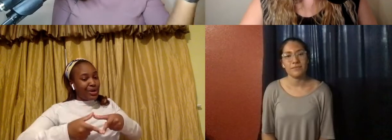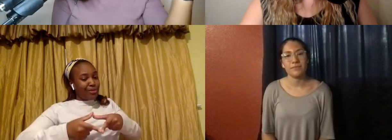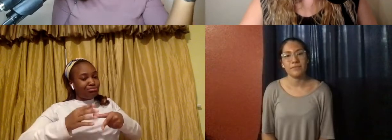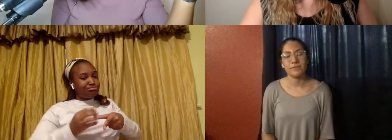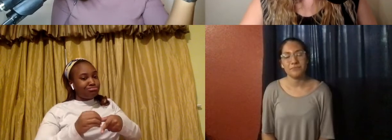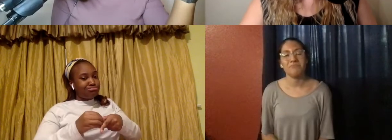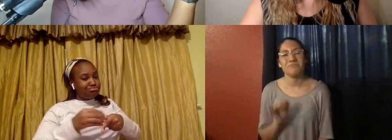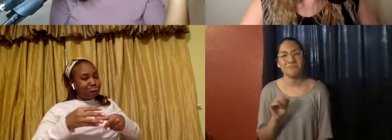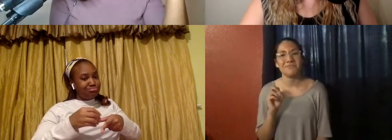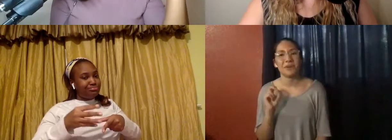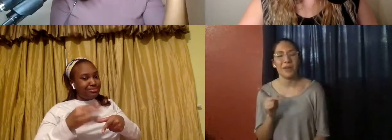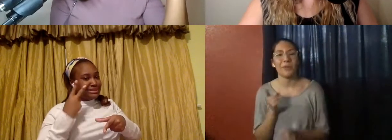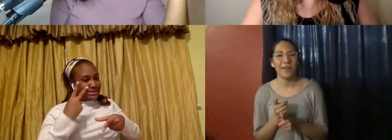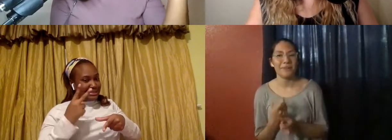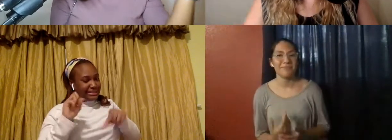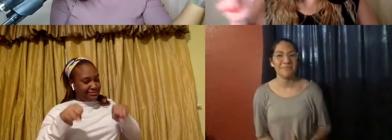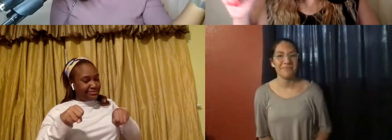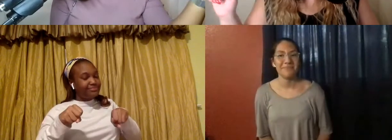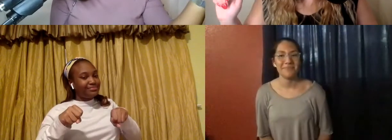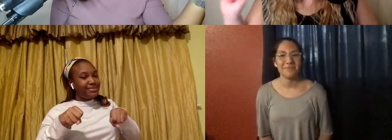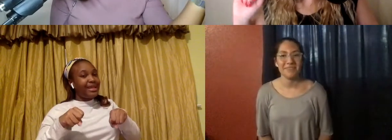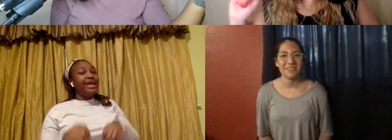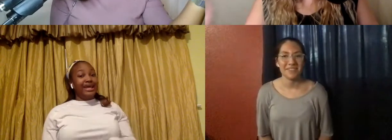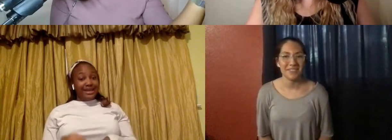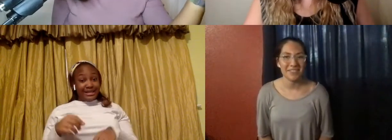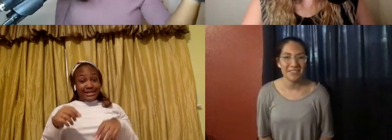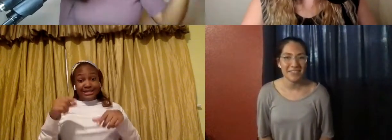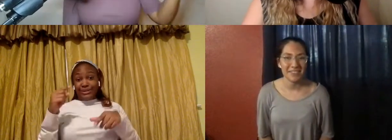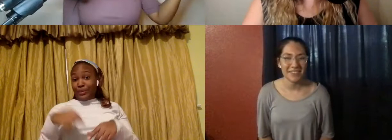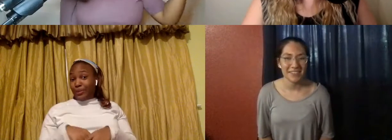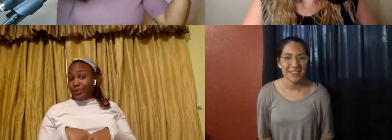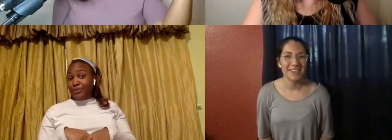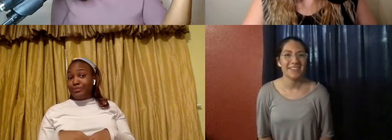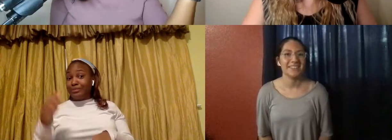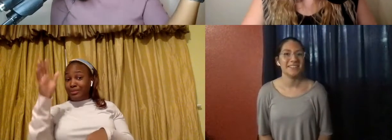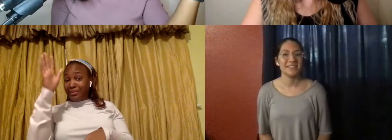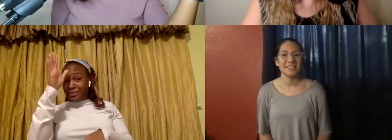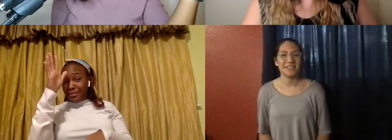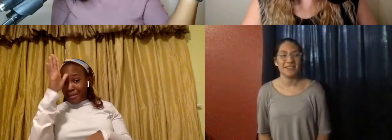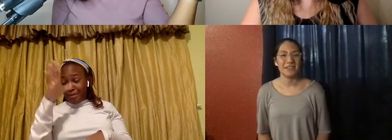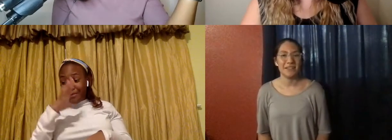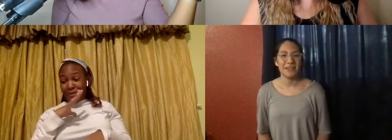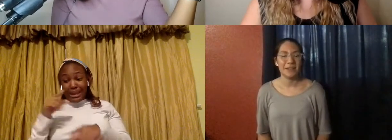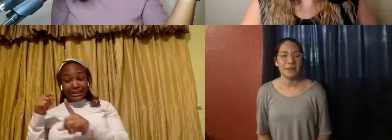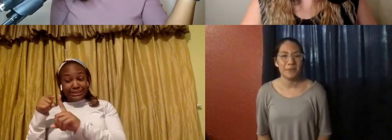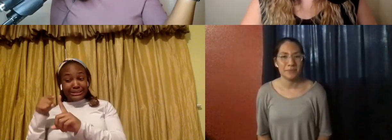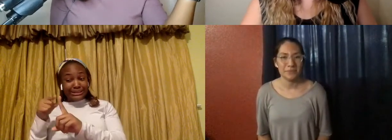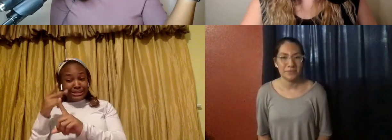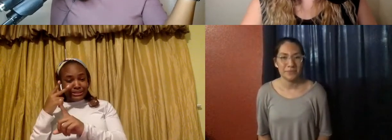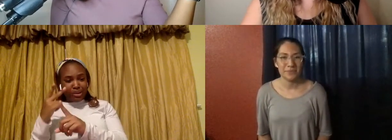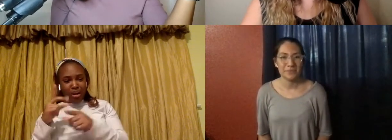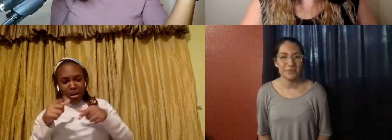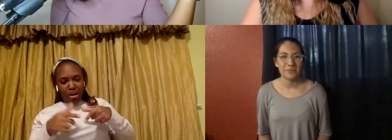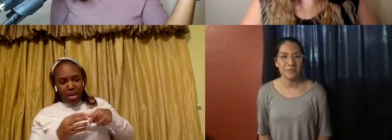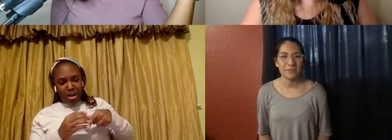you could identify a bush. Right. And he identified a bush. Yeah, exactly. He identified a bush and